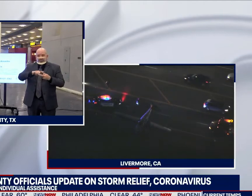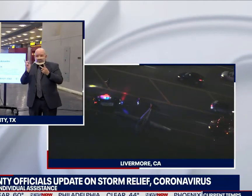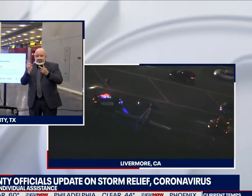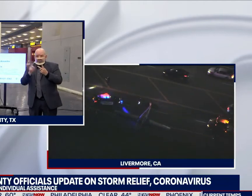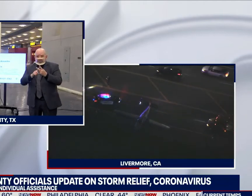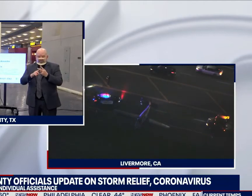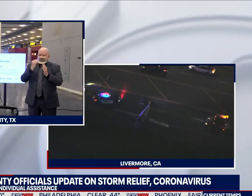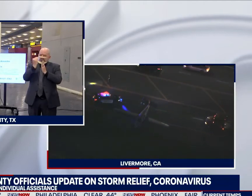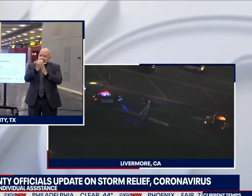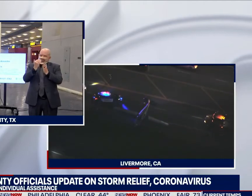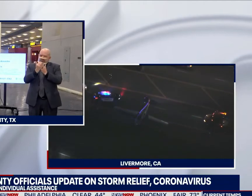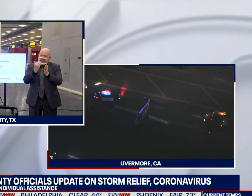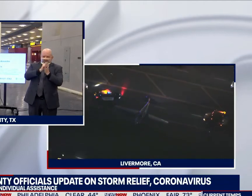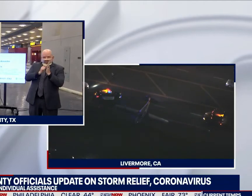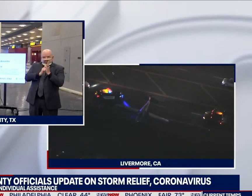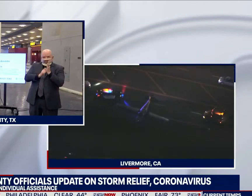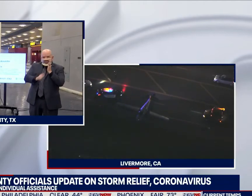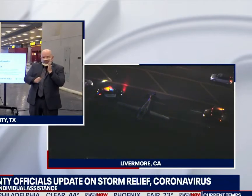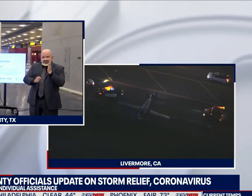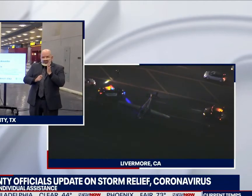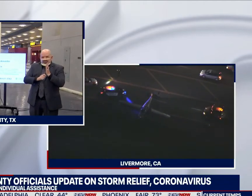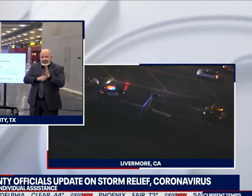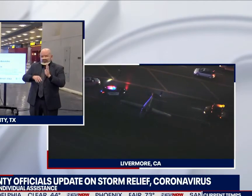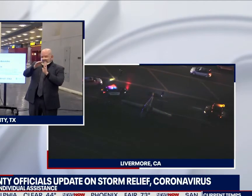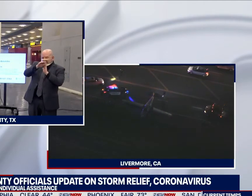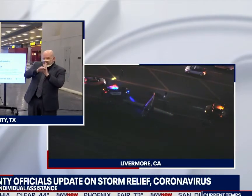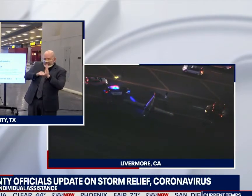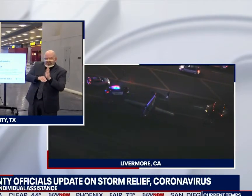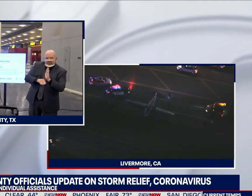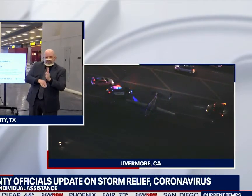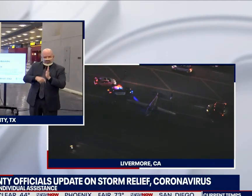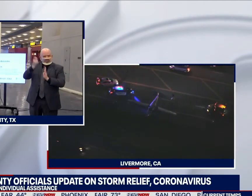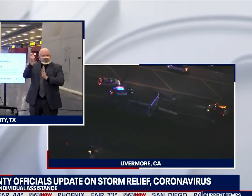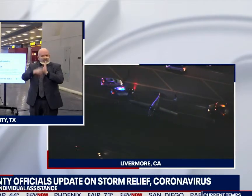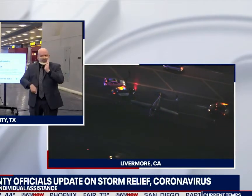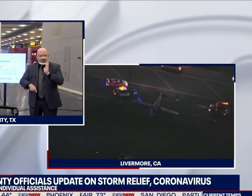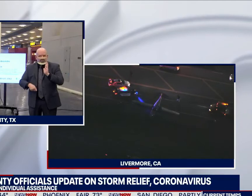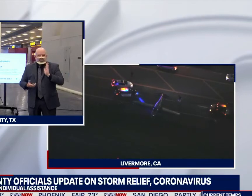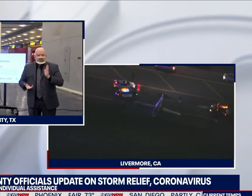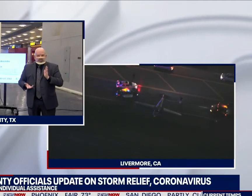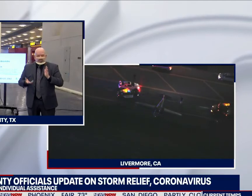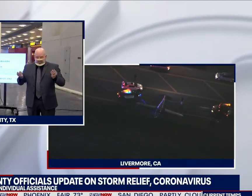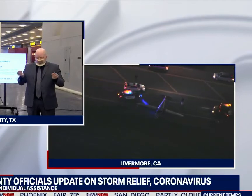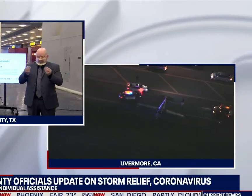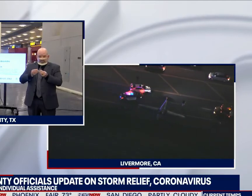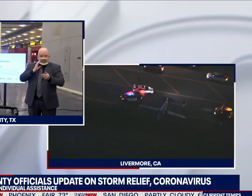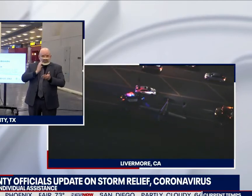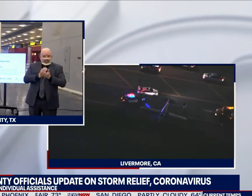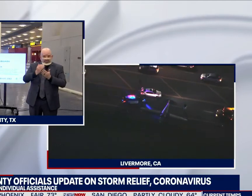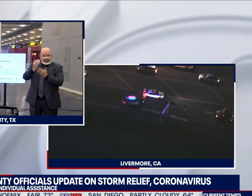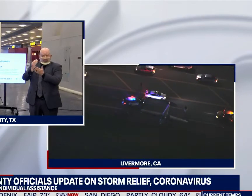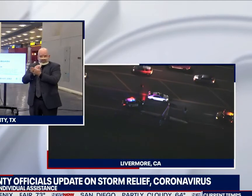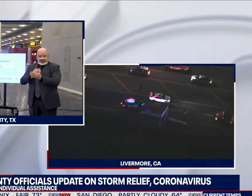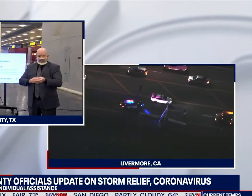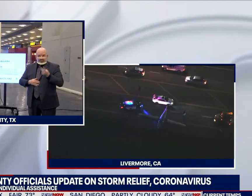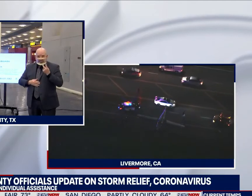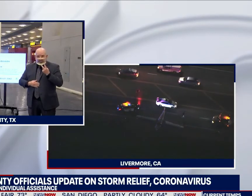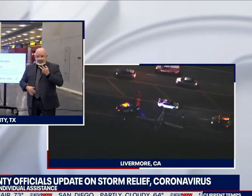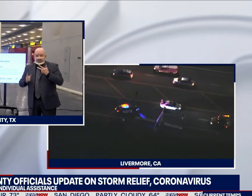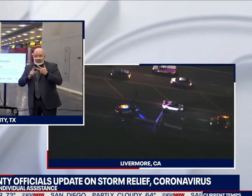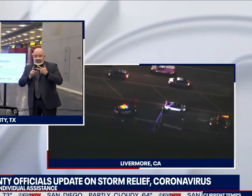items. One is picture. Two is and lost items. Save uh step three, save yourself time. Go to your